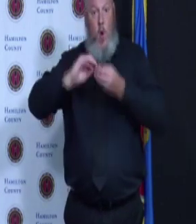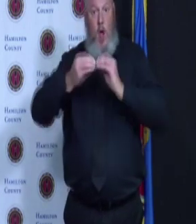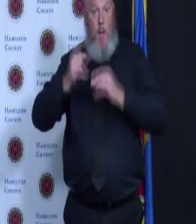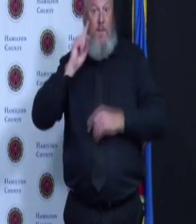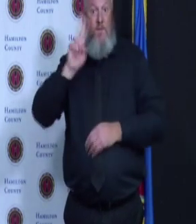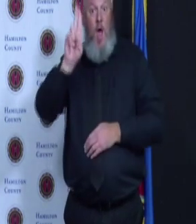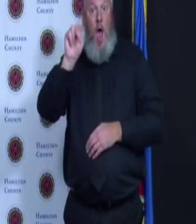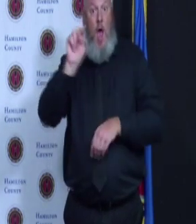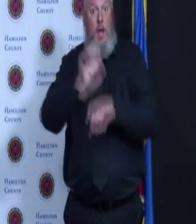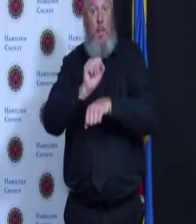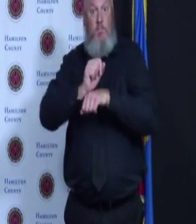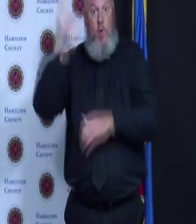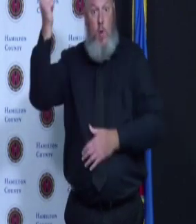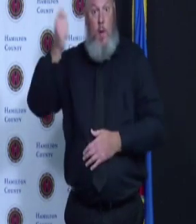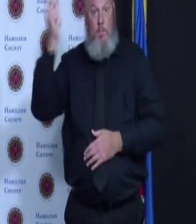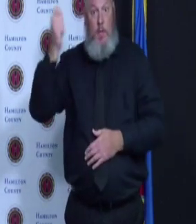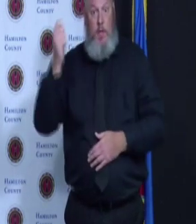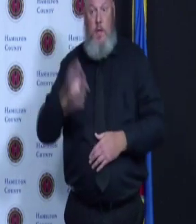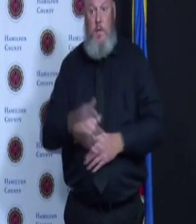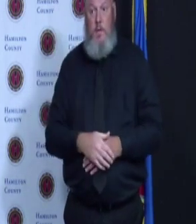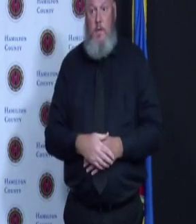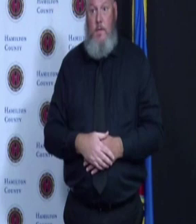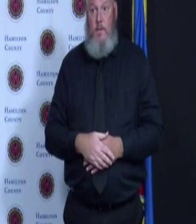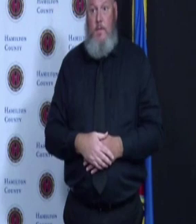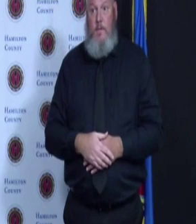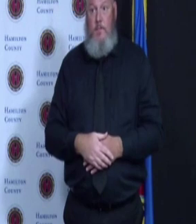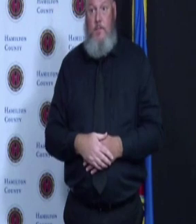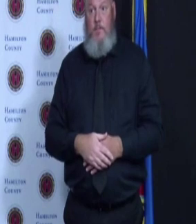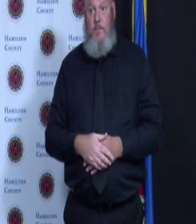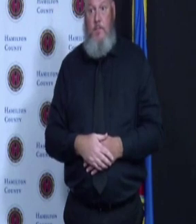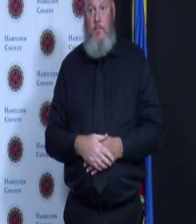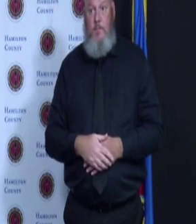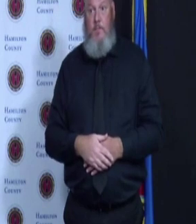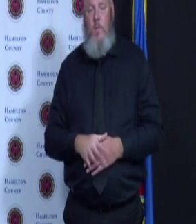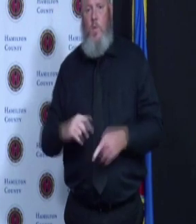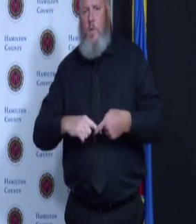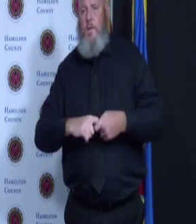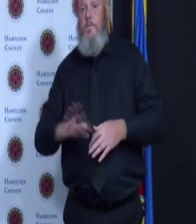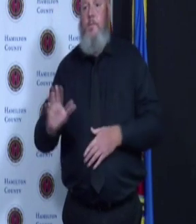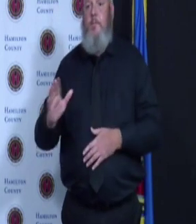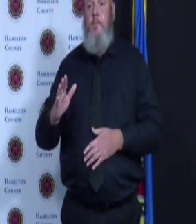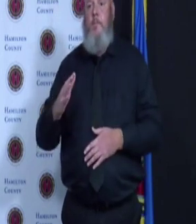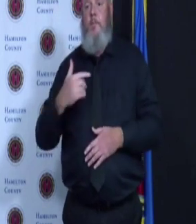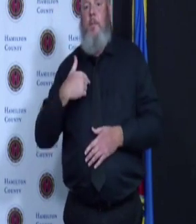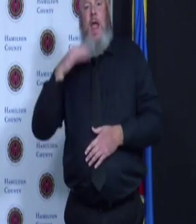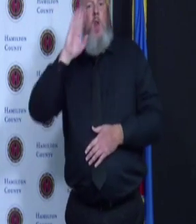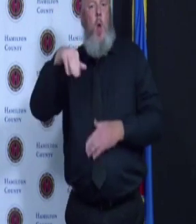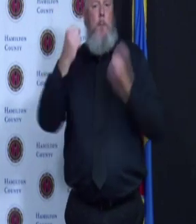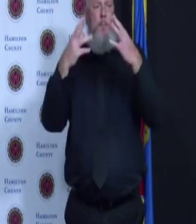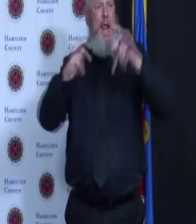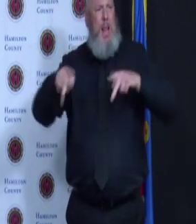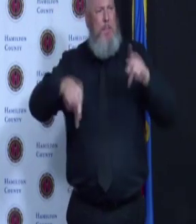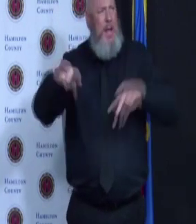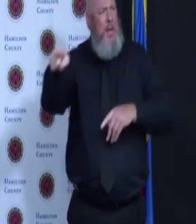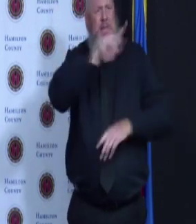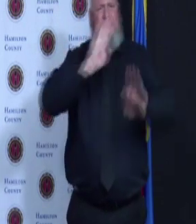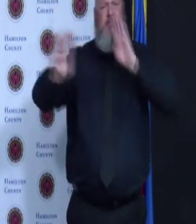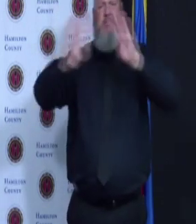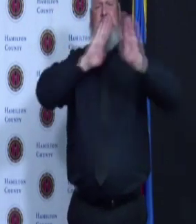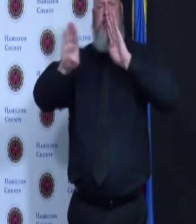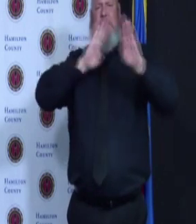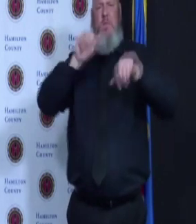say that I know this is a frustration, and unemployment specifically is handled by the state.